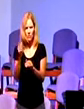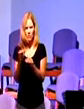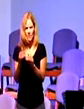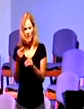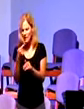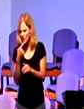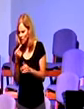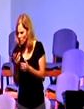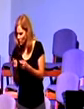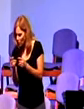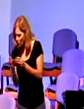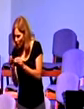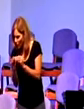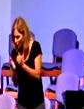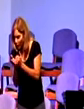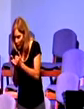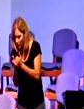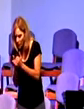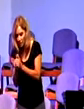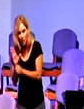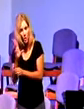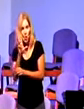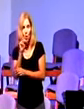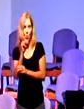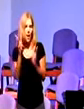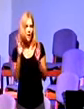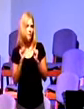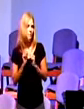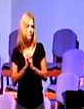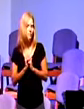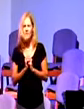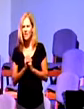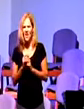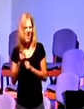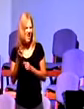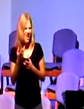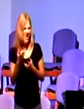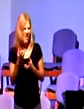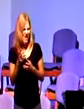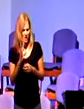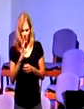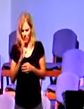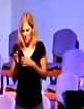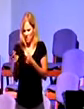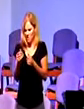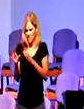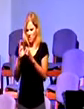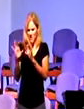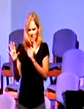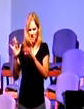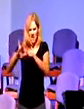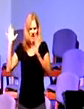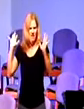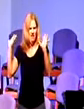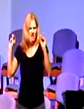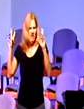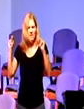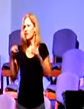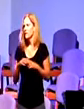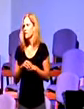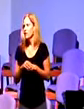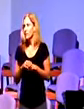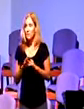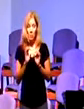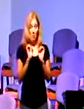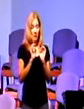leaned down and tried to help her open the box, but she was not about it. She's like, I don't know you. You don't speak my language. Don't touch my box. I